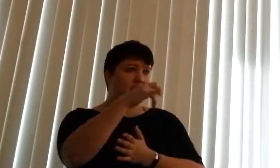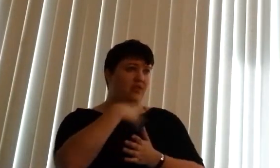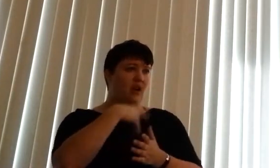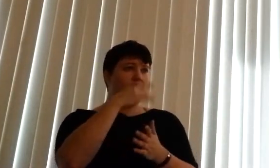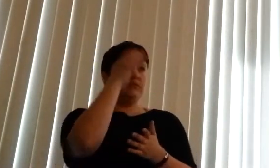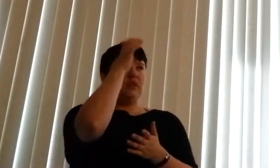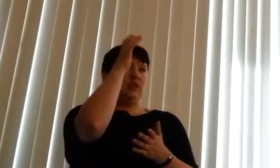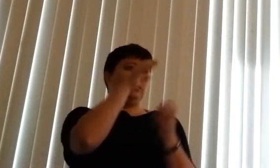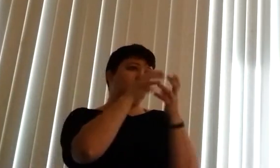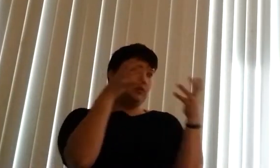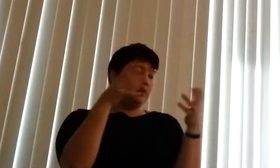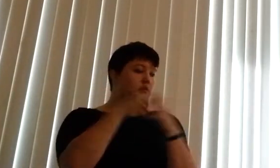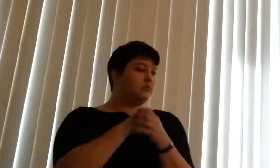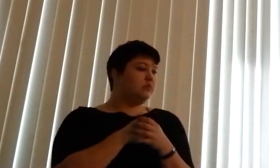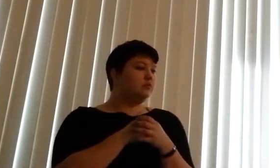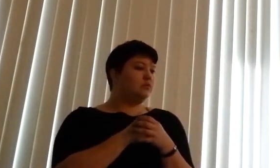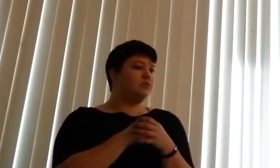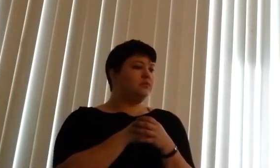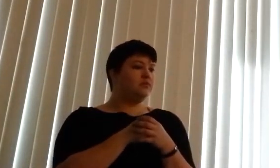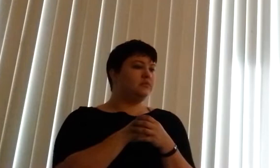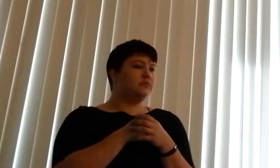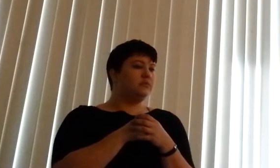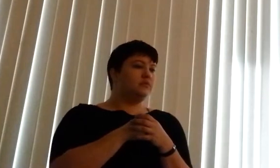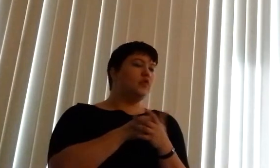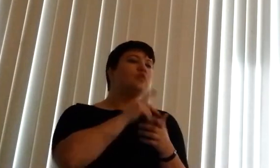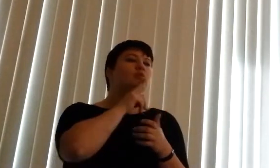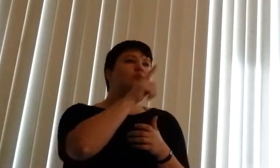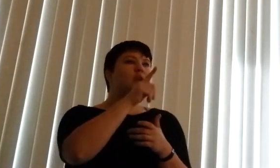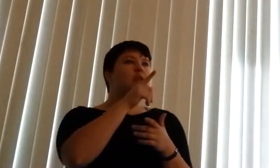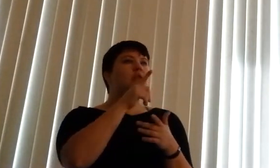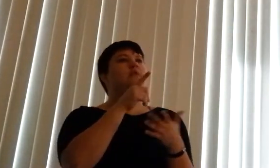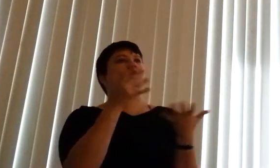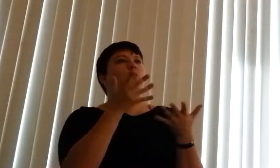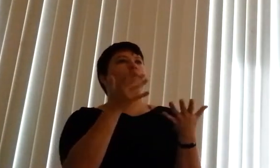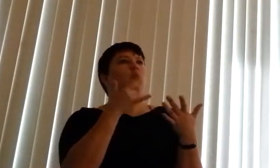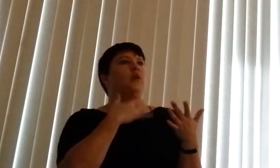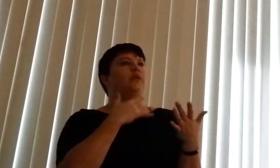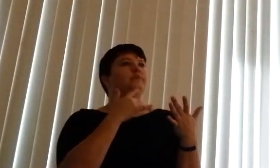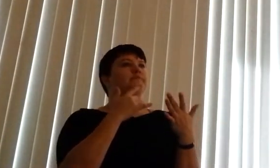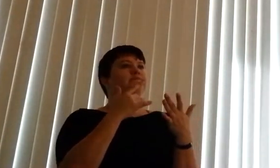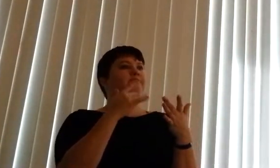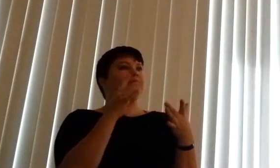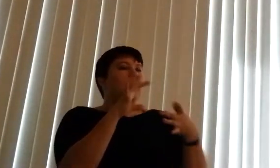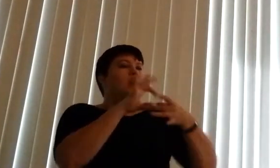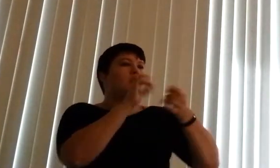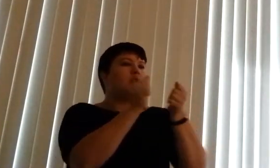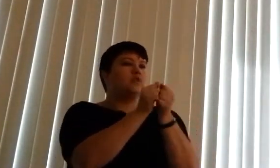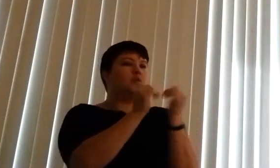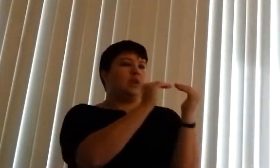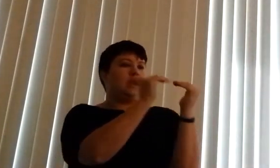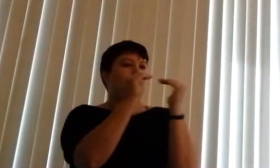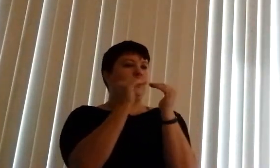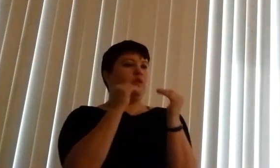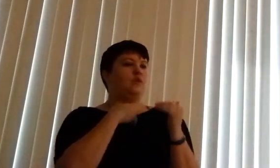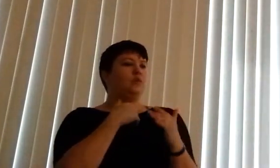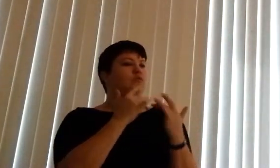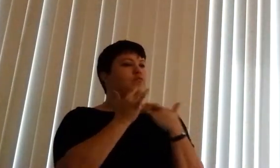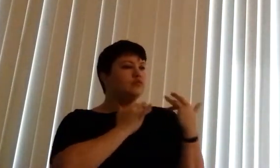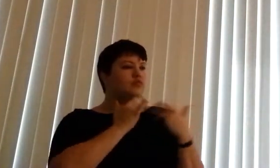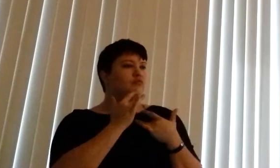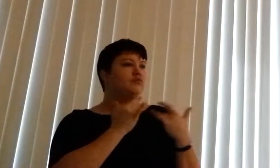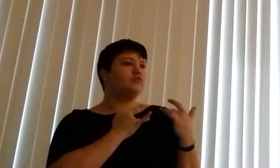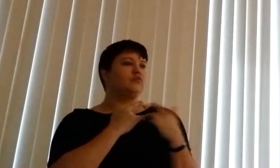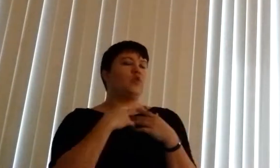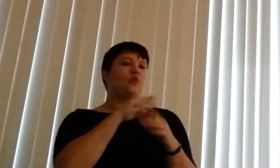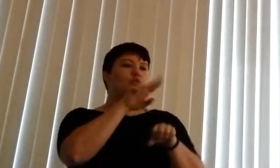Appeals to equal respect and concern are very common in normative ethics. And I